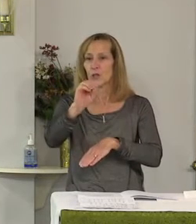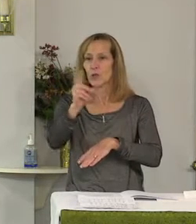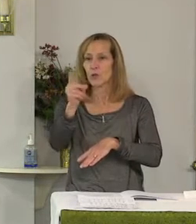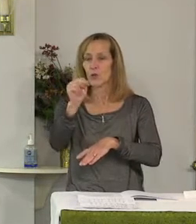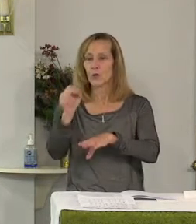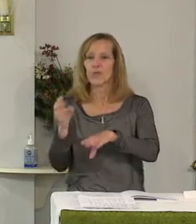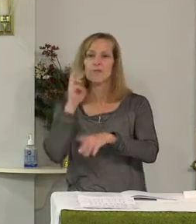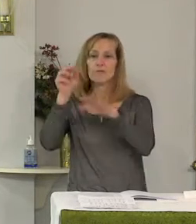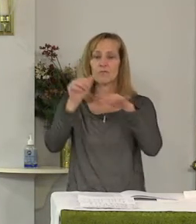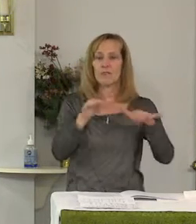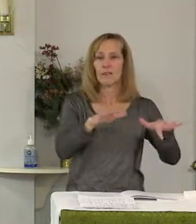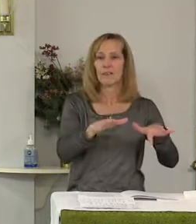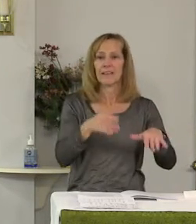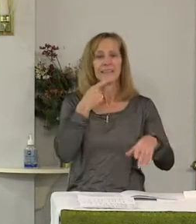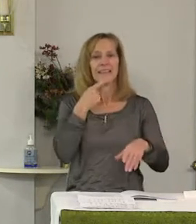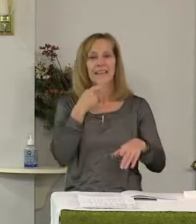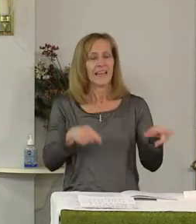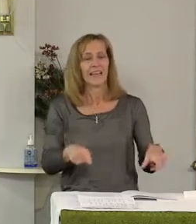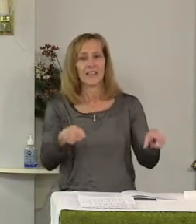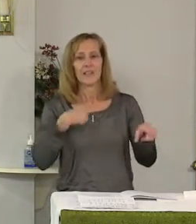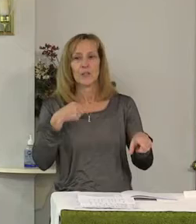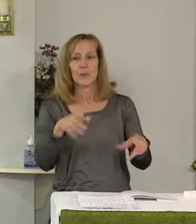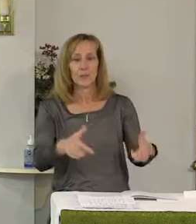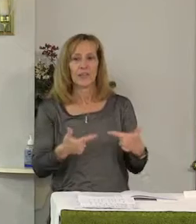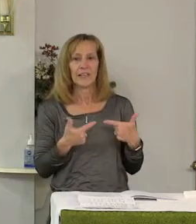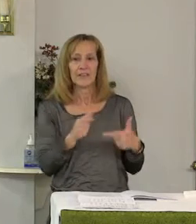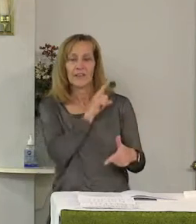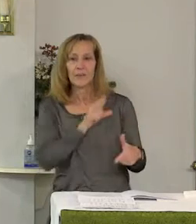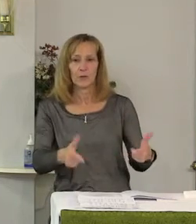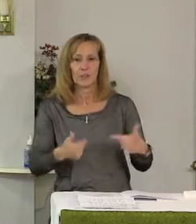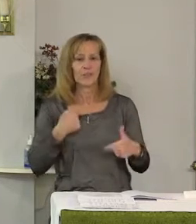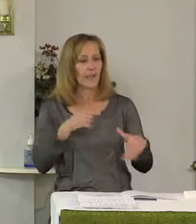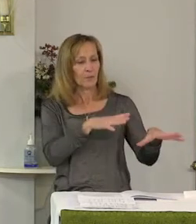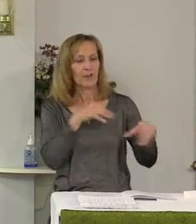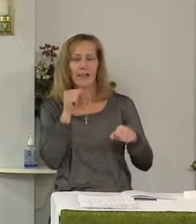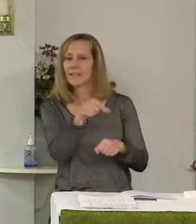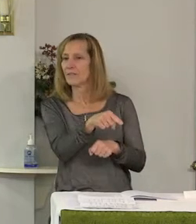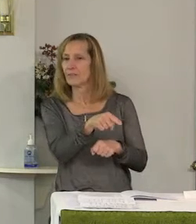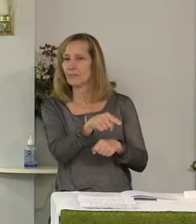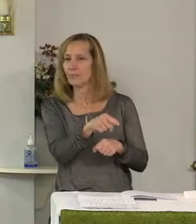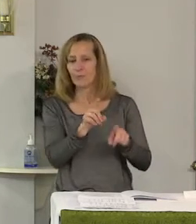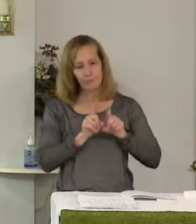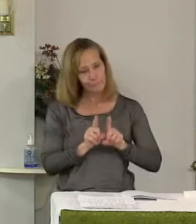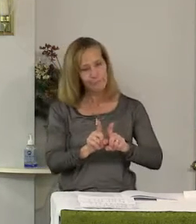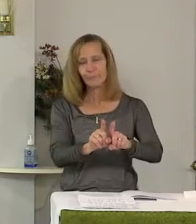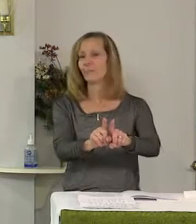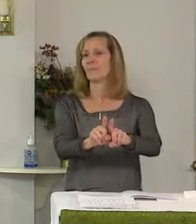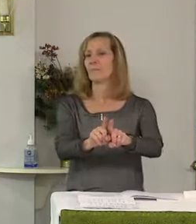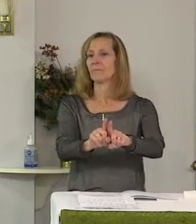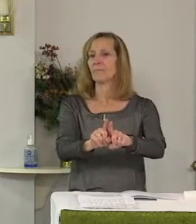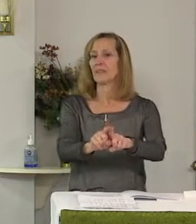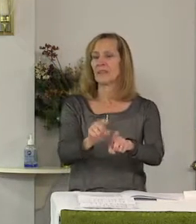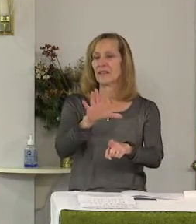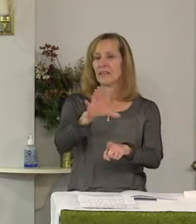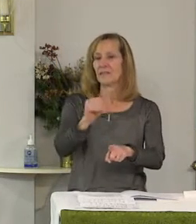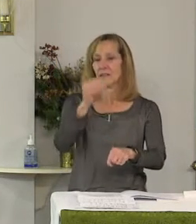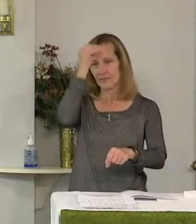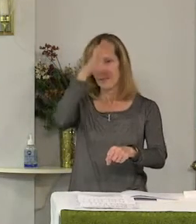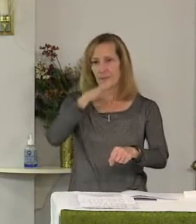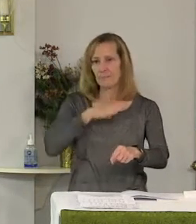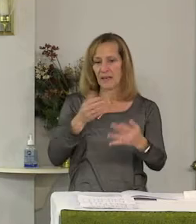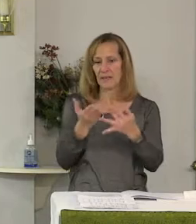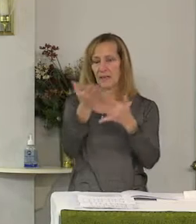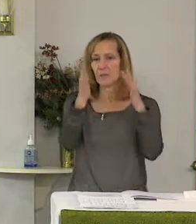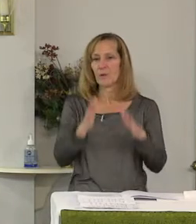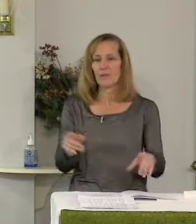Lord lives and as you yourself live, I will not leave you." So the two of them went on. 50 men of the company of